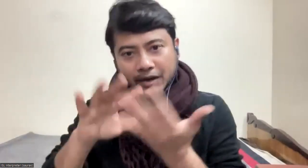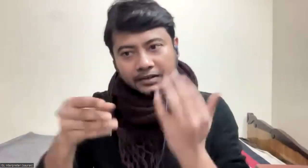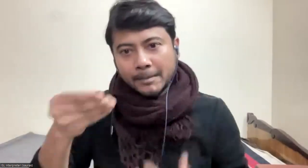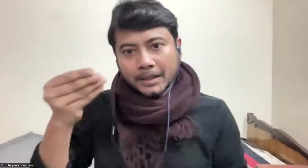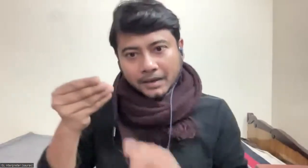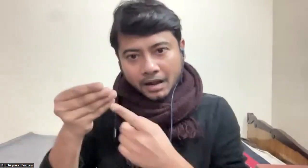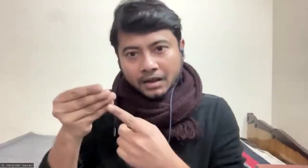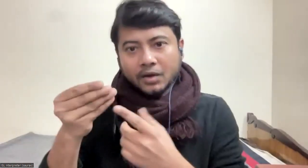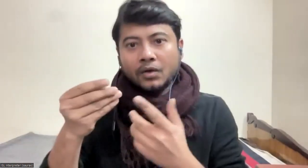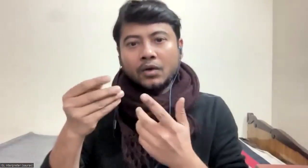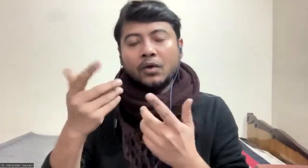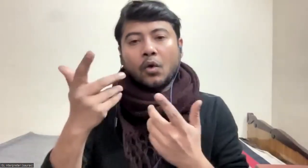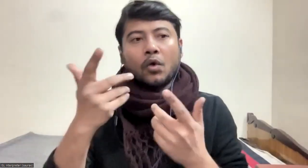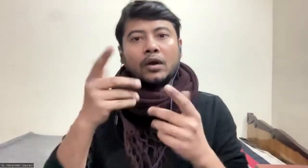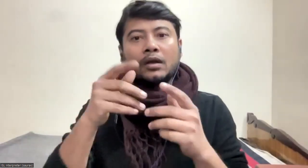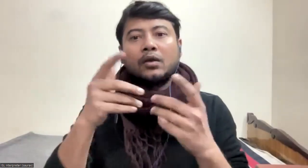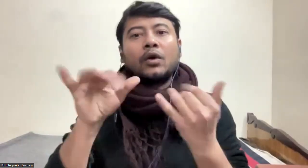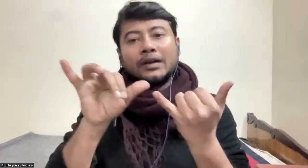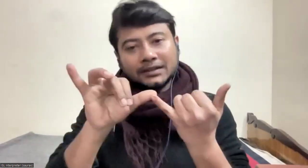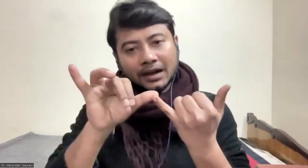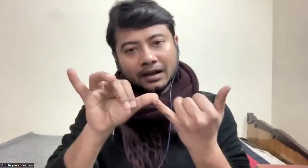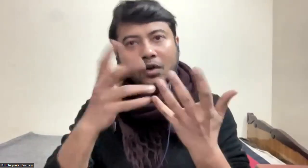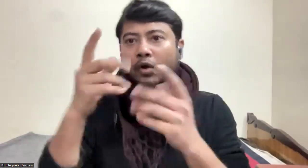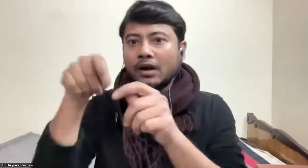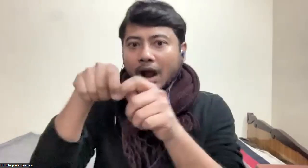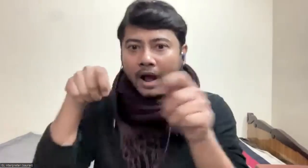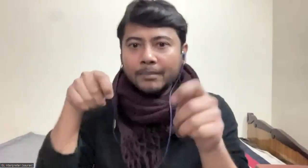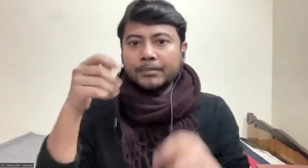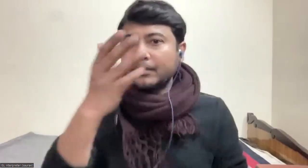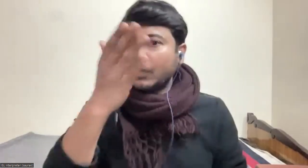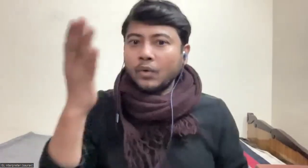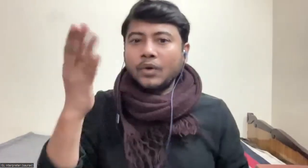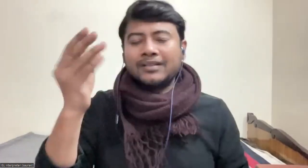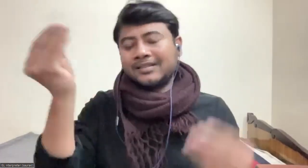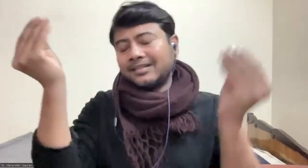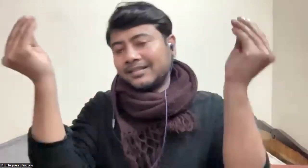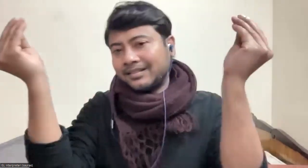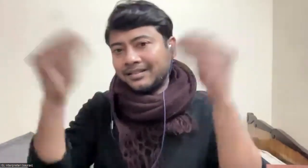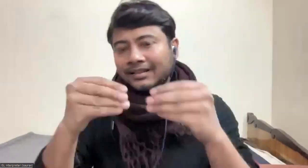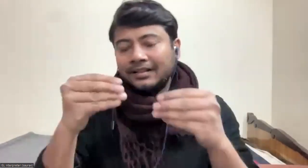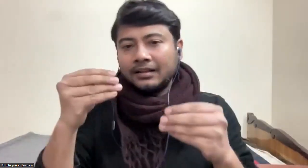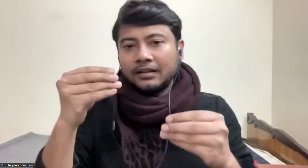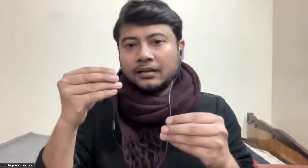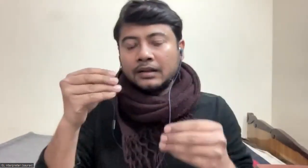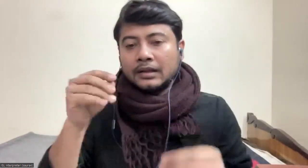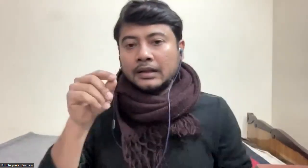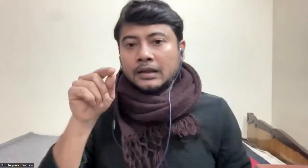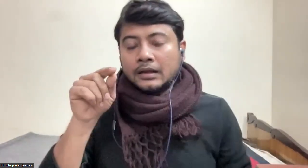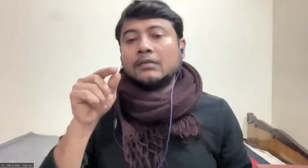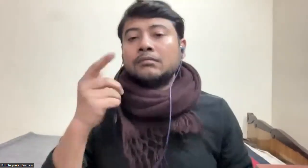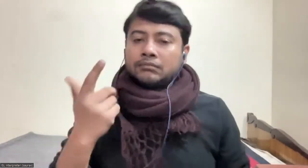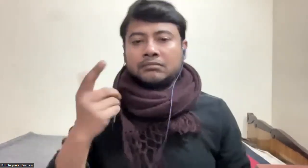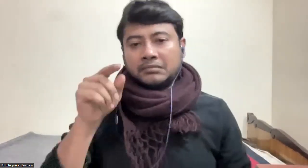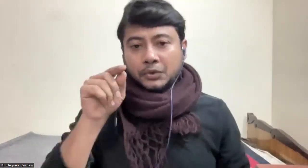imaginative people, then, my dear friends, again we are committing a big and a very serious offense against the